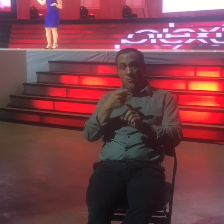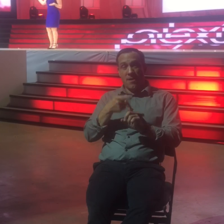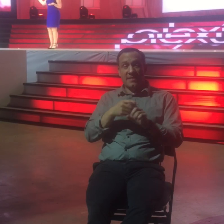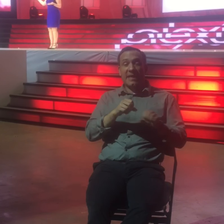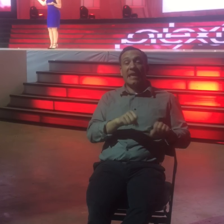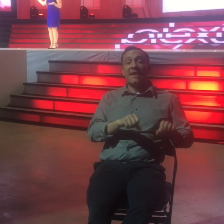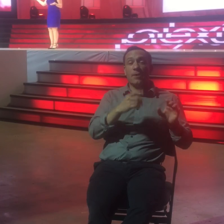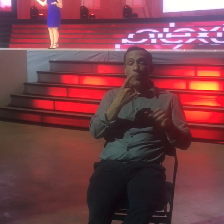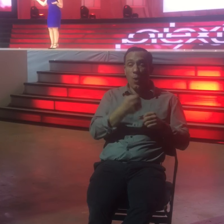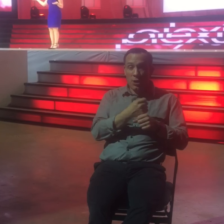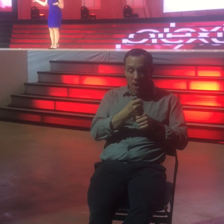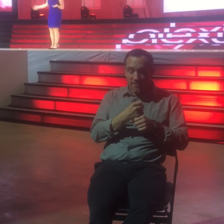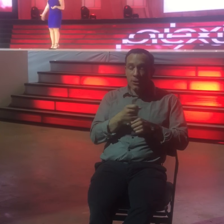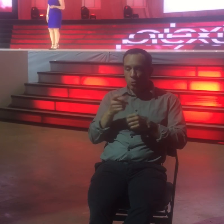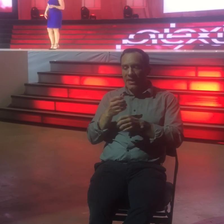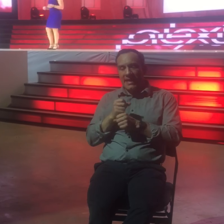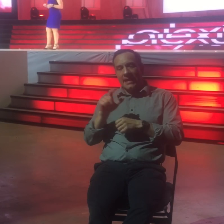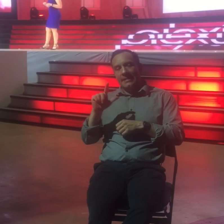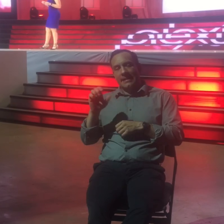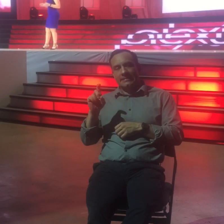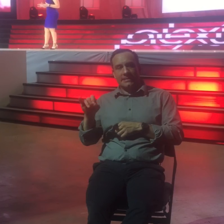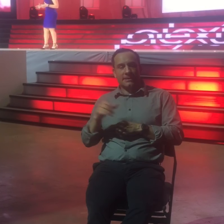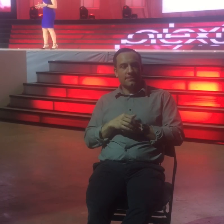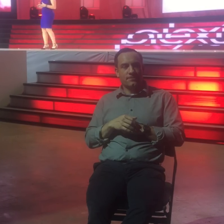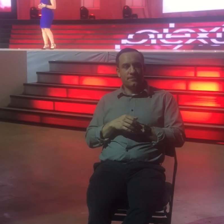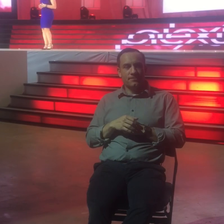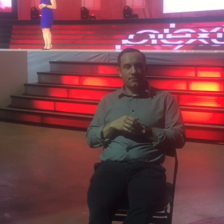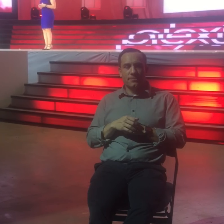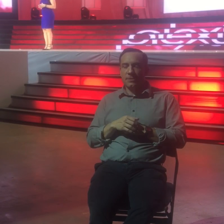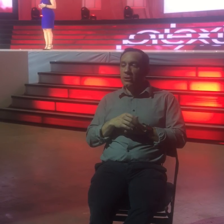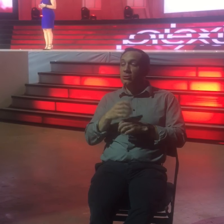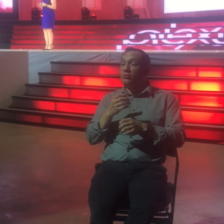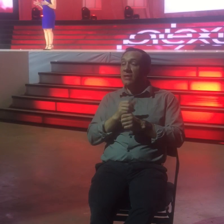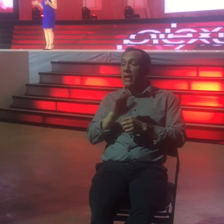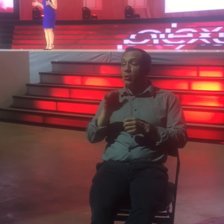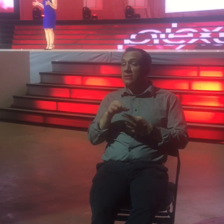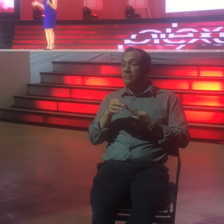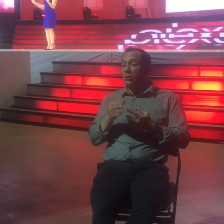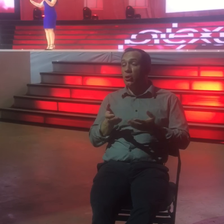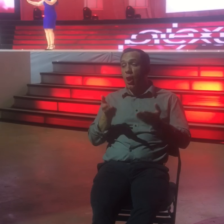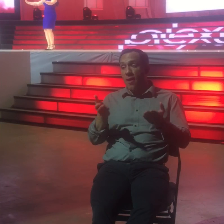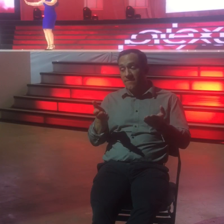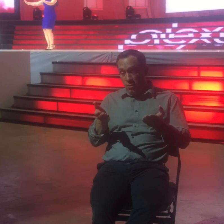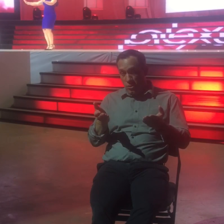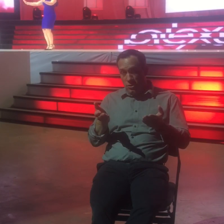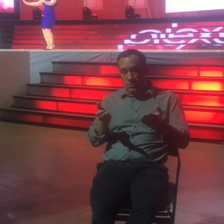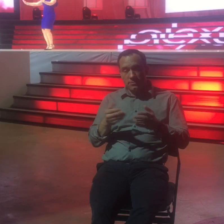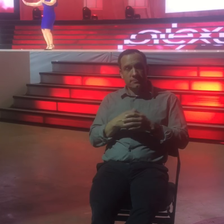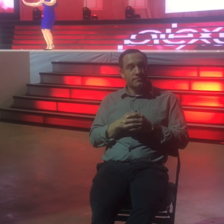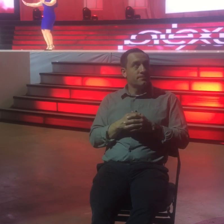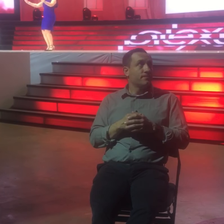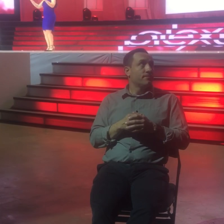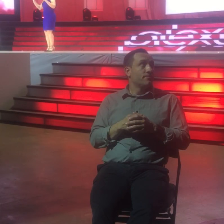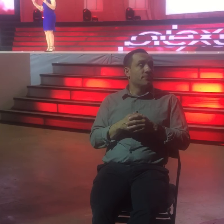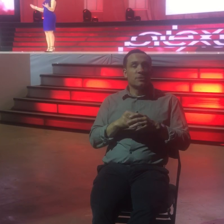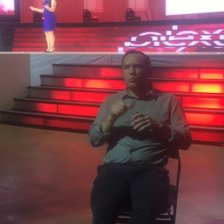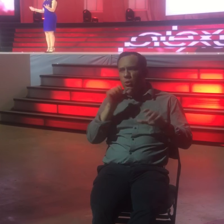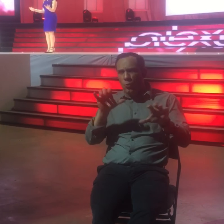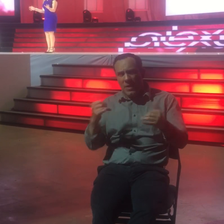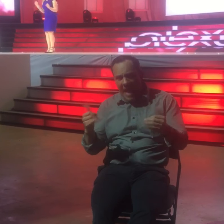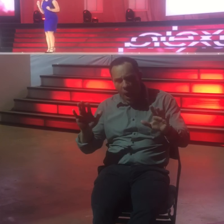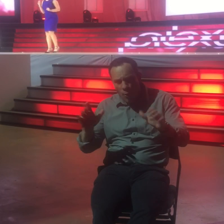and you can get LEXI, a virtual assistant. To get your special offer, here's what we're going to have you do, but don't do it right at the second, okay? I'm